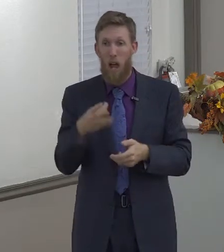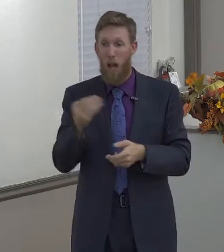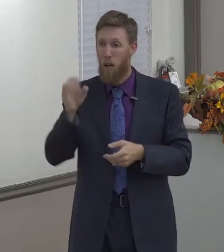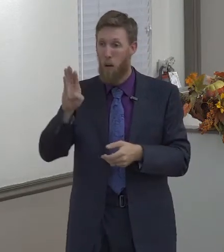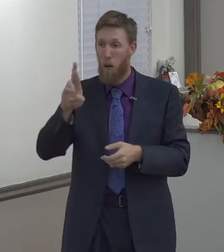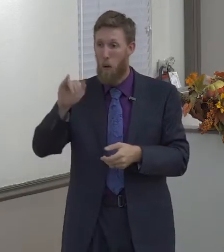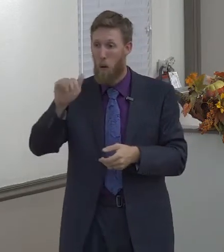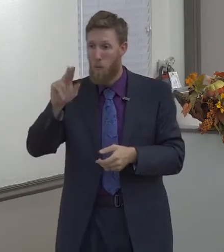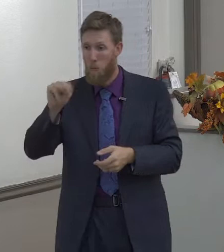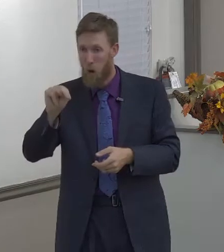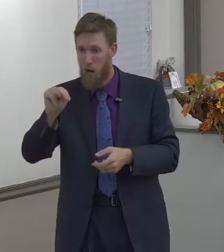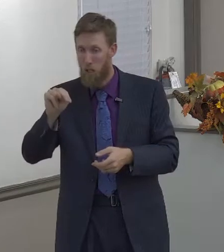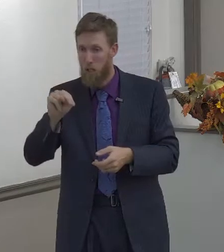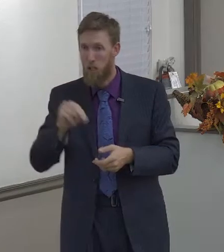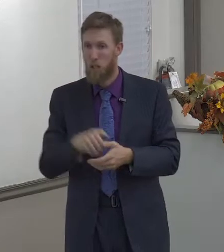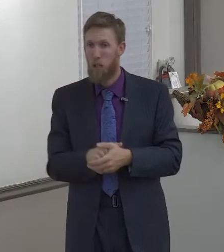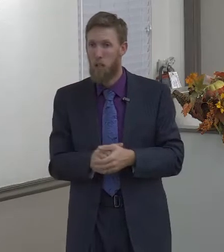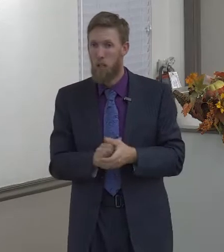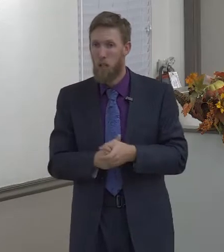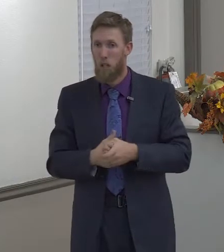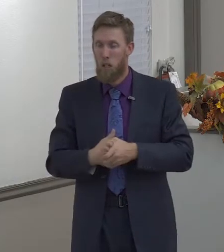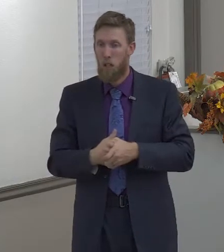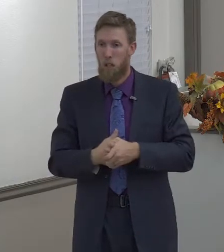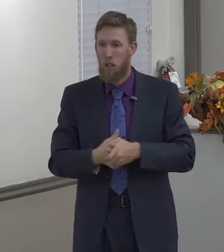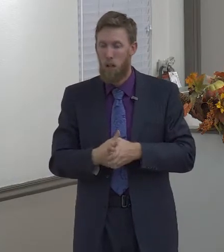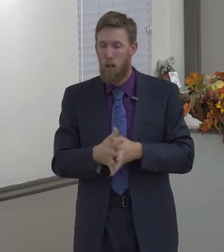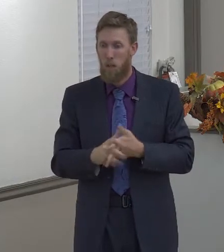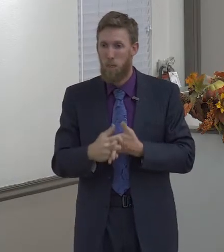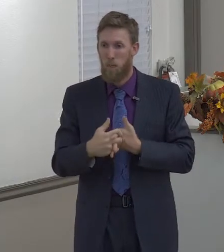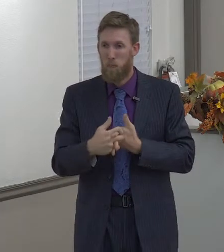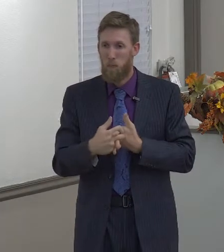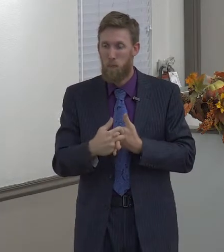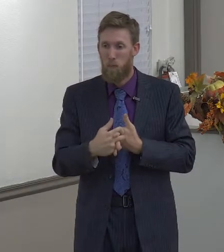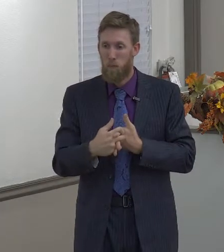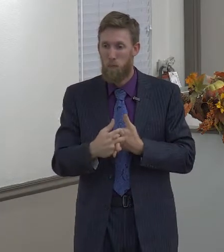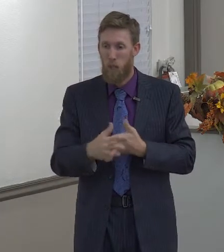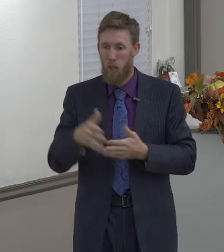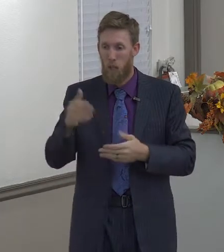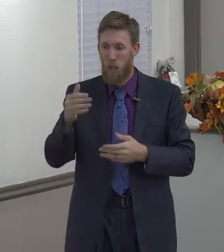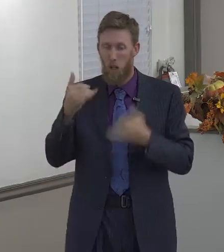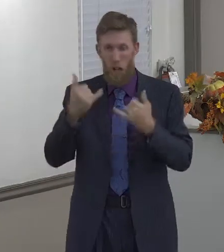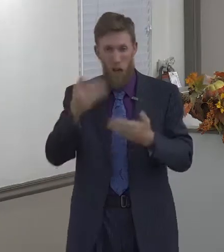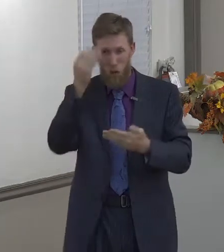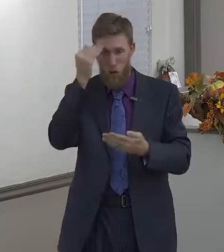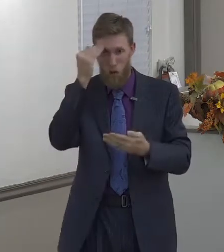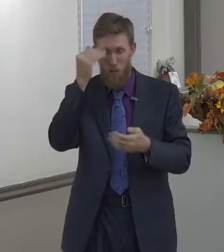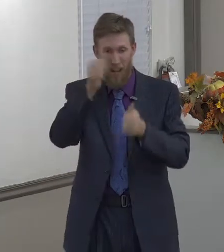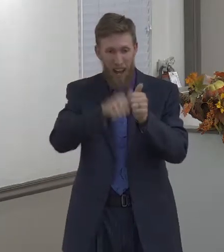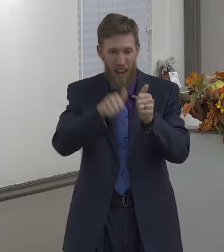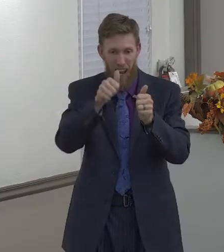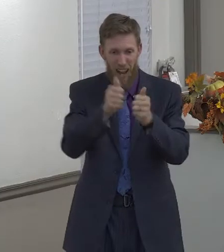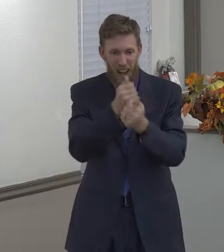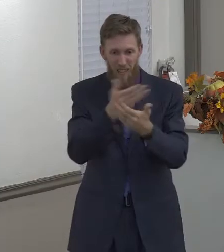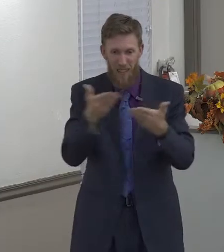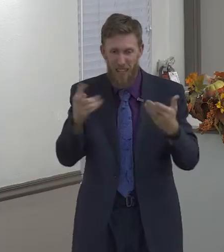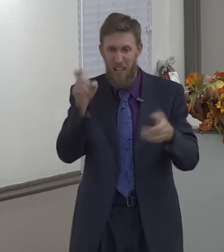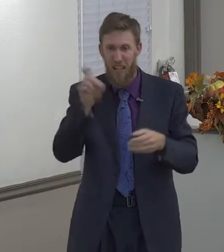He would tell you he didn't have a single critical thing to say about him. Why? Because he knew he needed him.